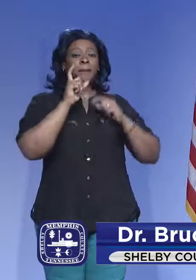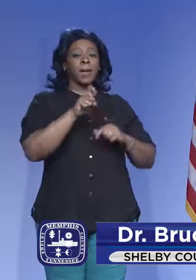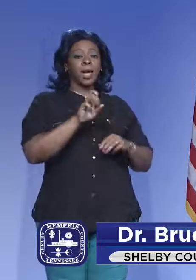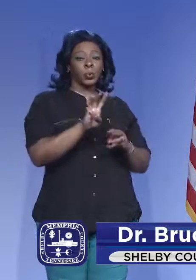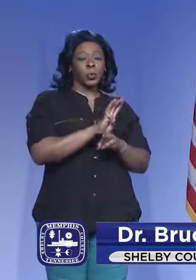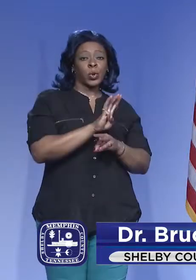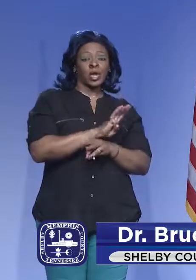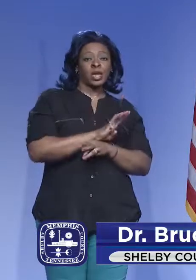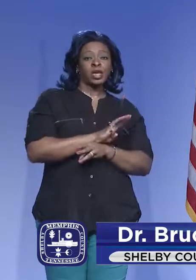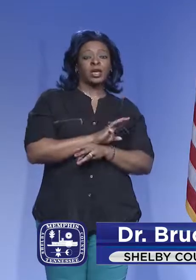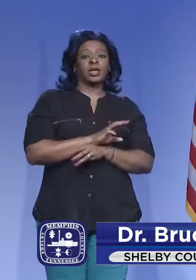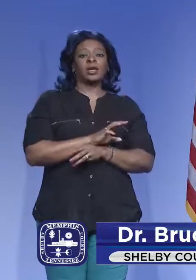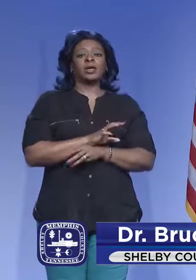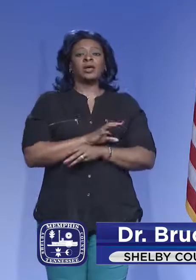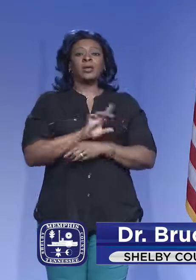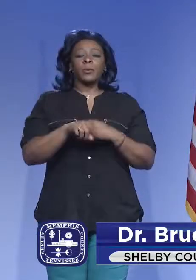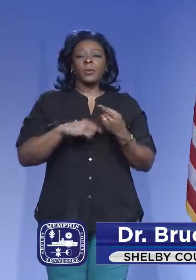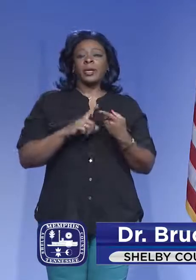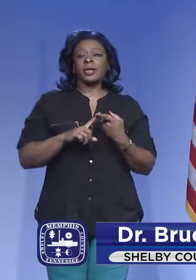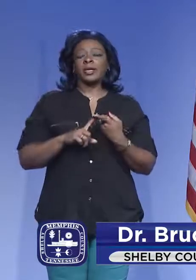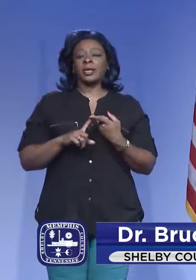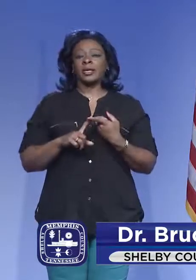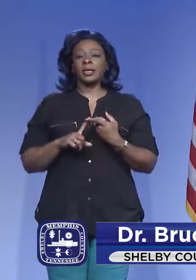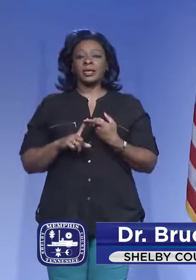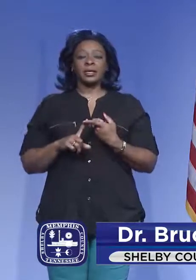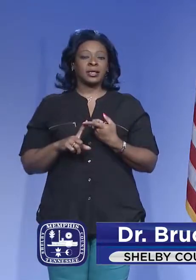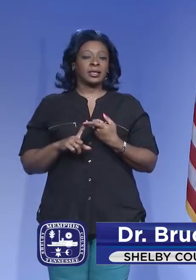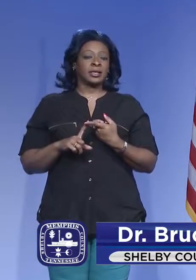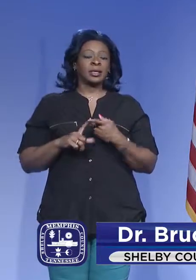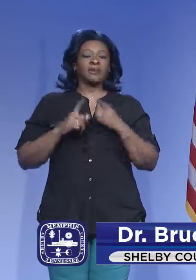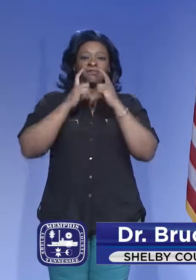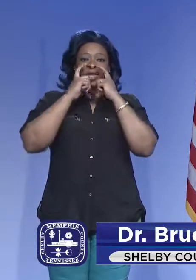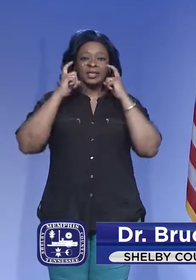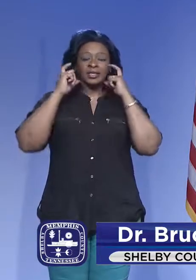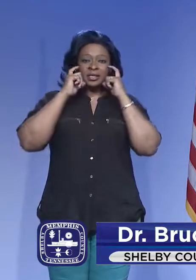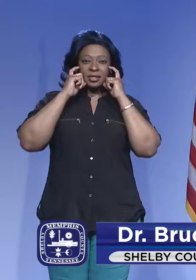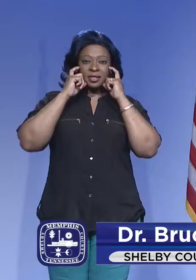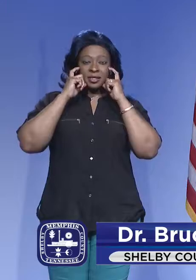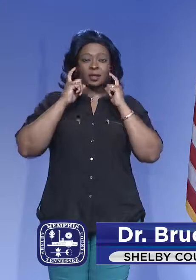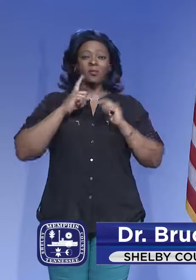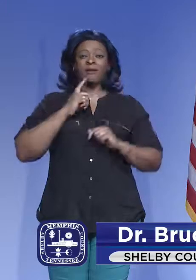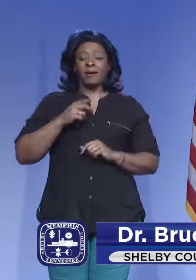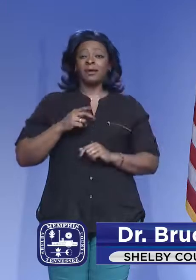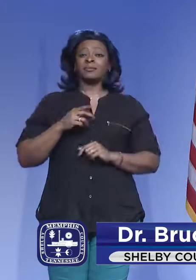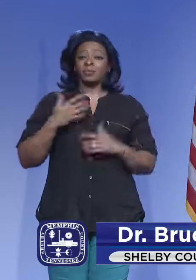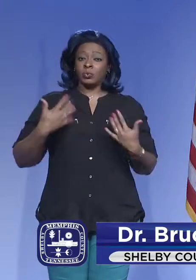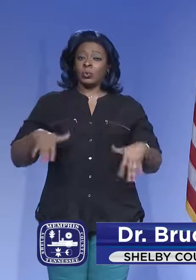worn, and when face masks are highly